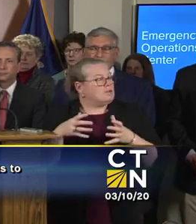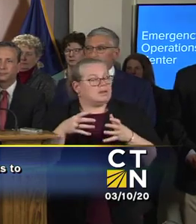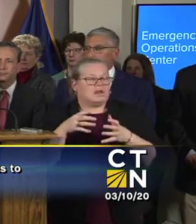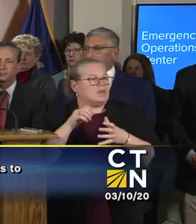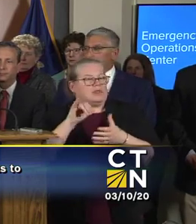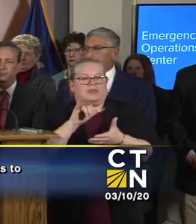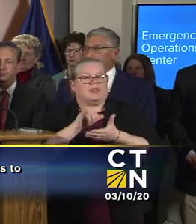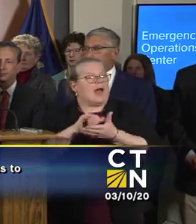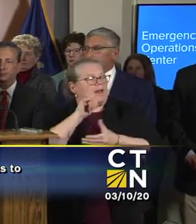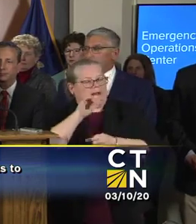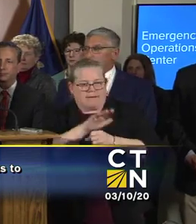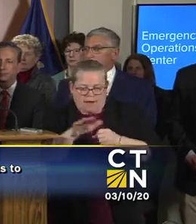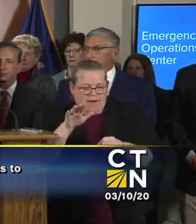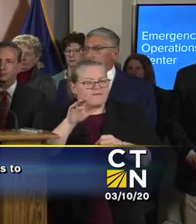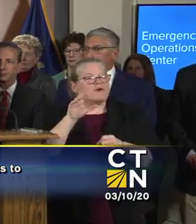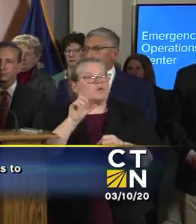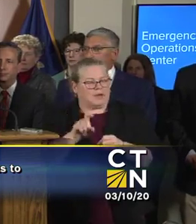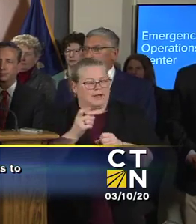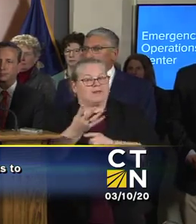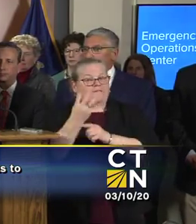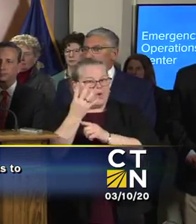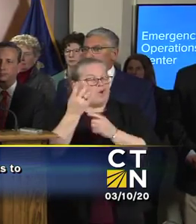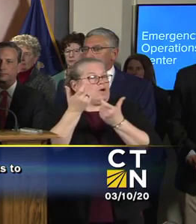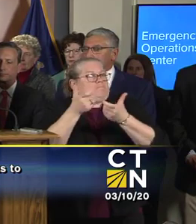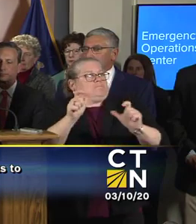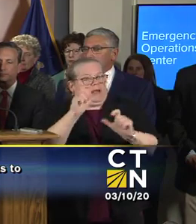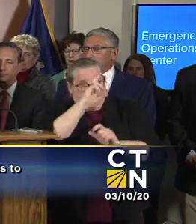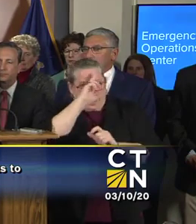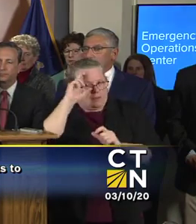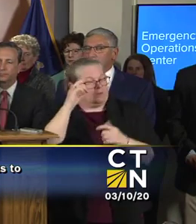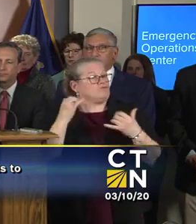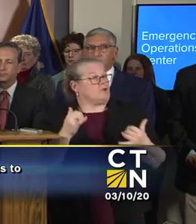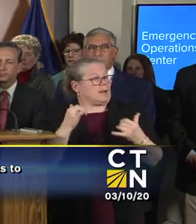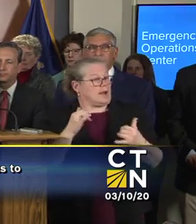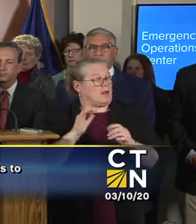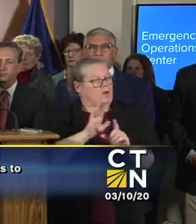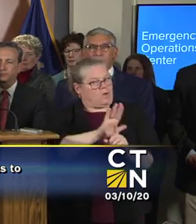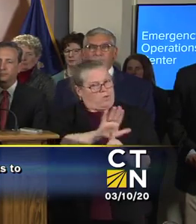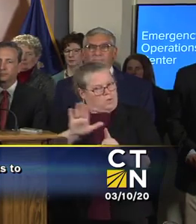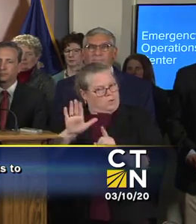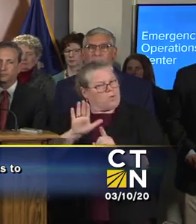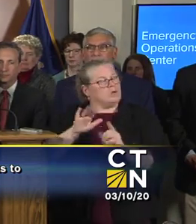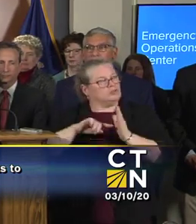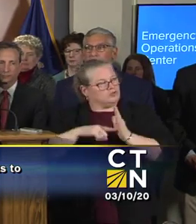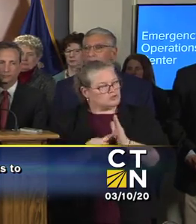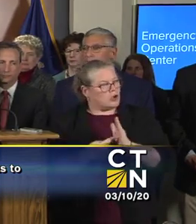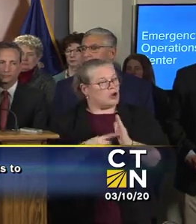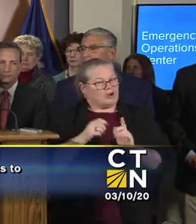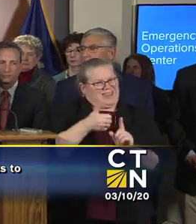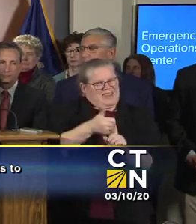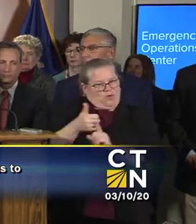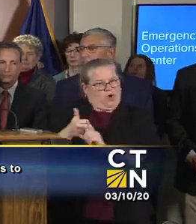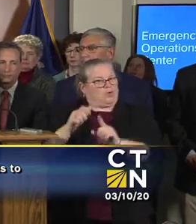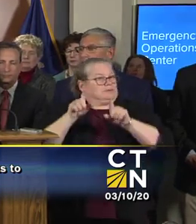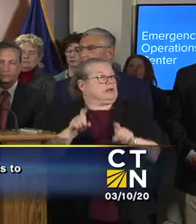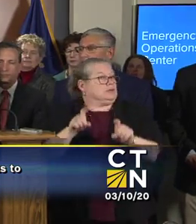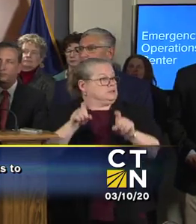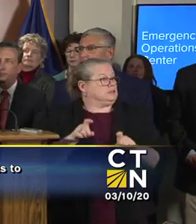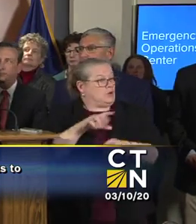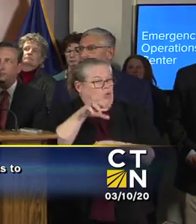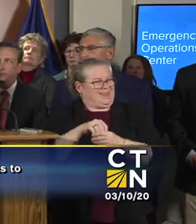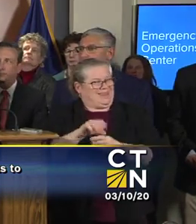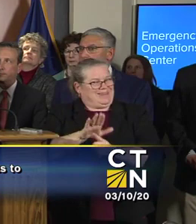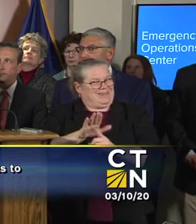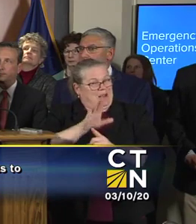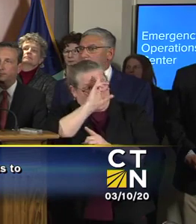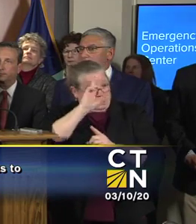up. So we have 4 of our major hospitals are in process of introducing their own testing ability to perform tests